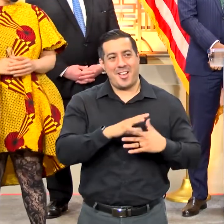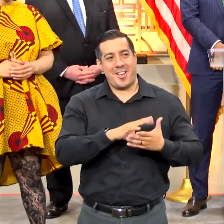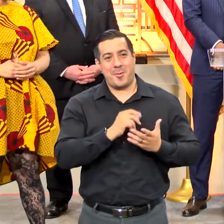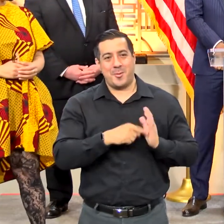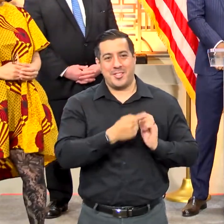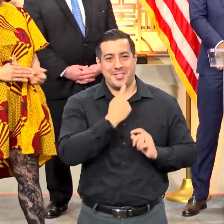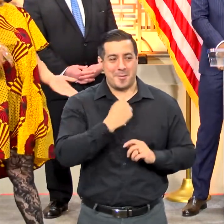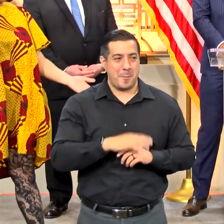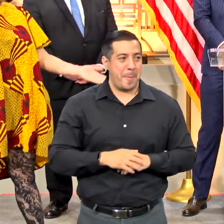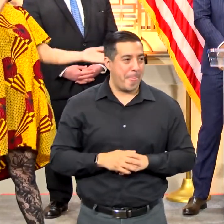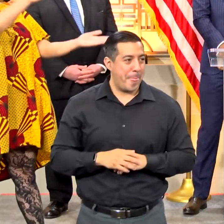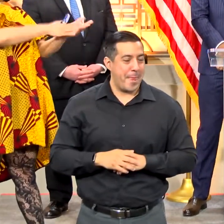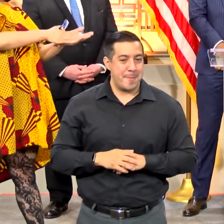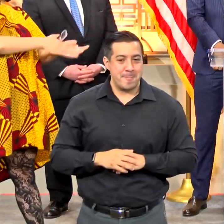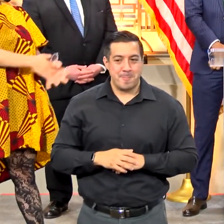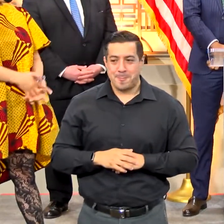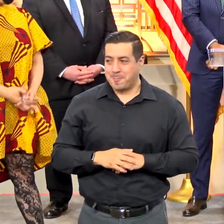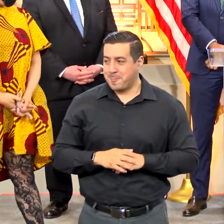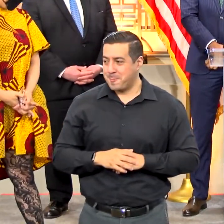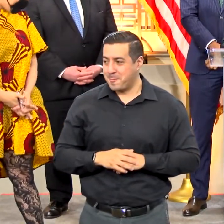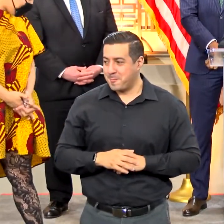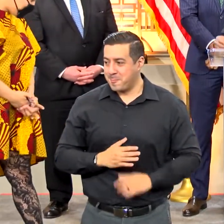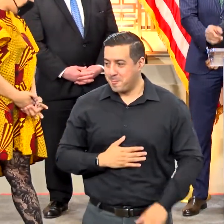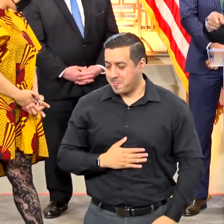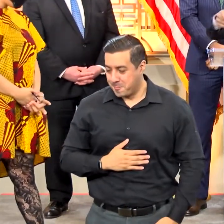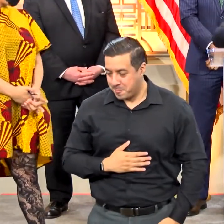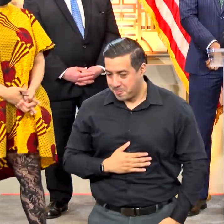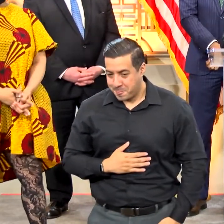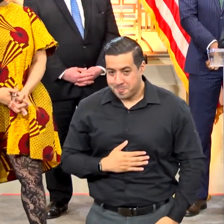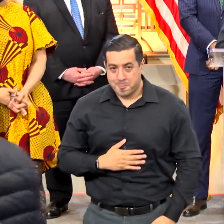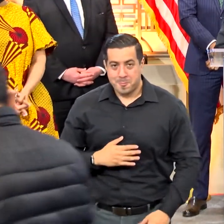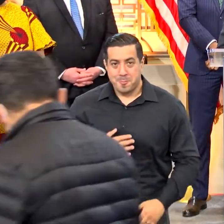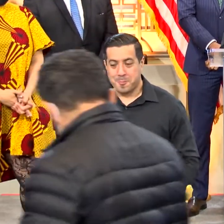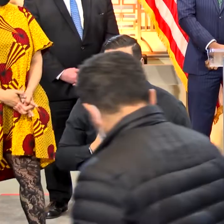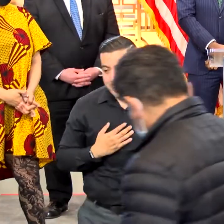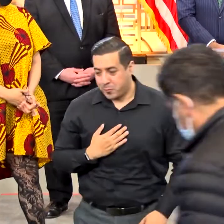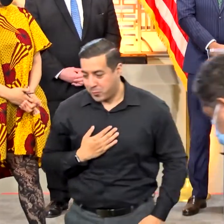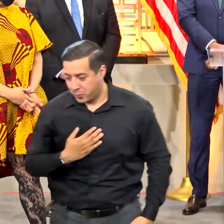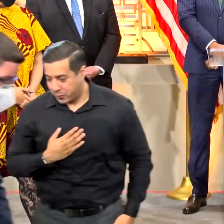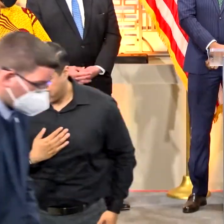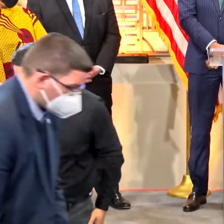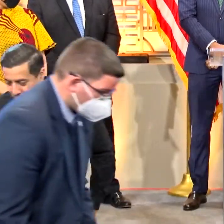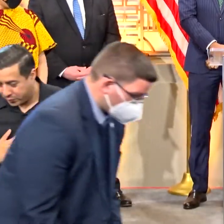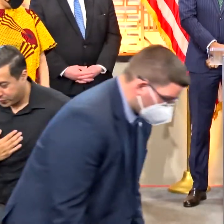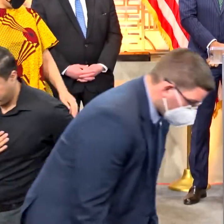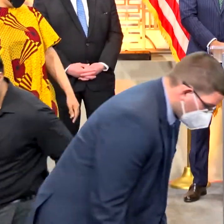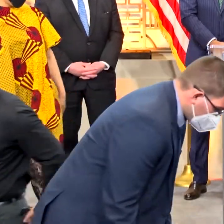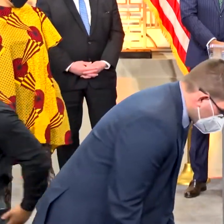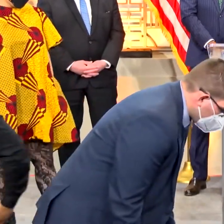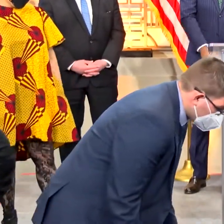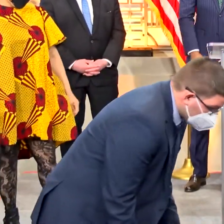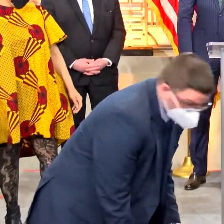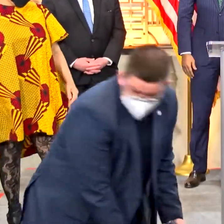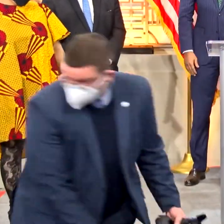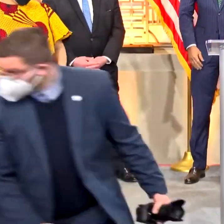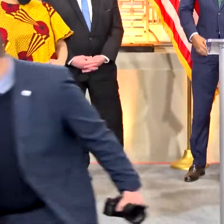I never want to take the mayor's. All right, let's do this. Let's sign this.